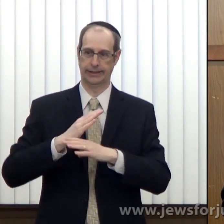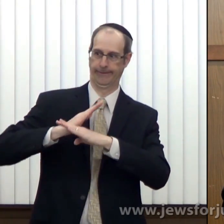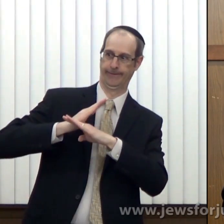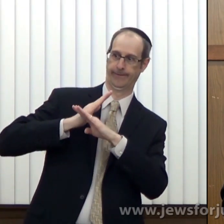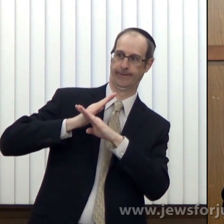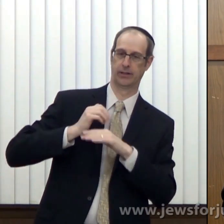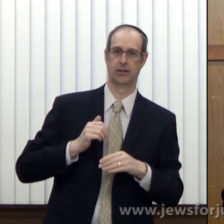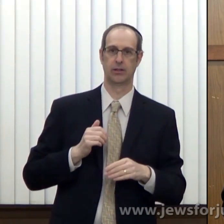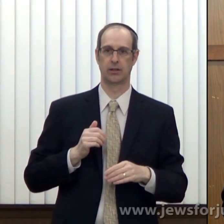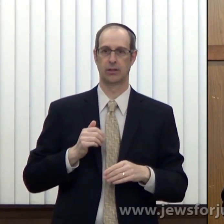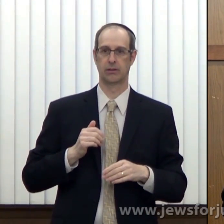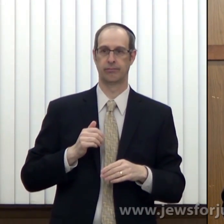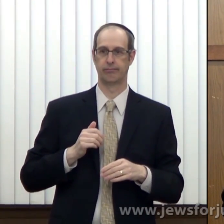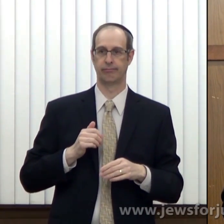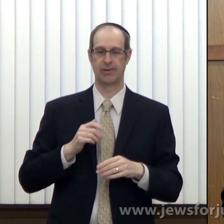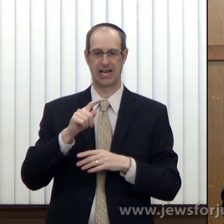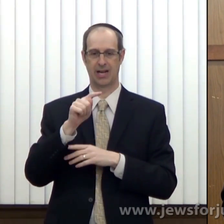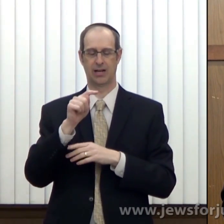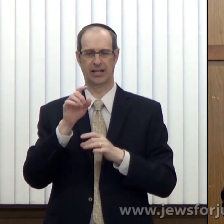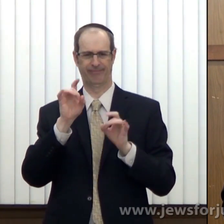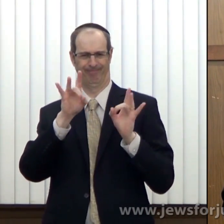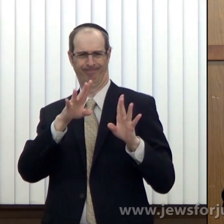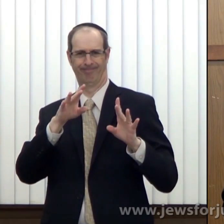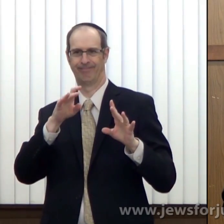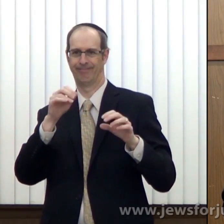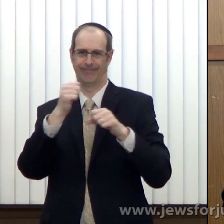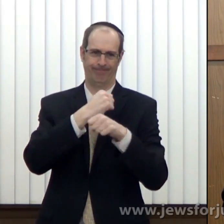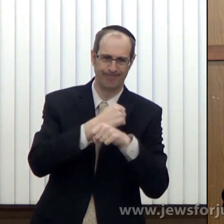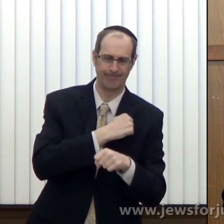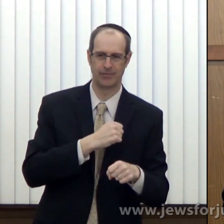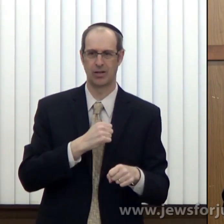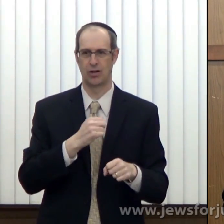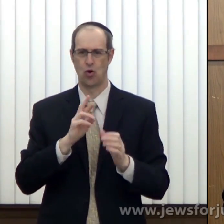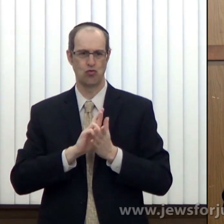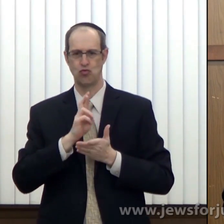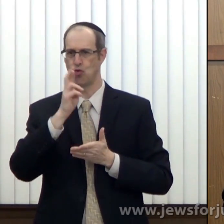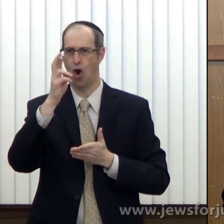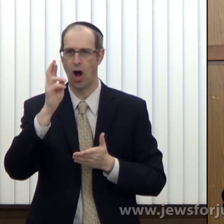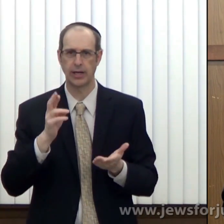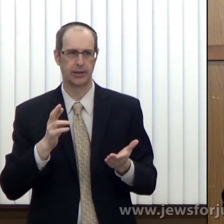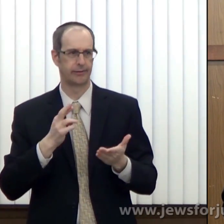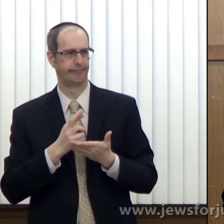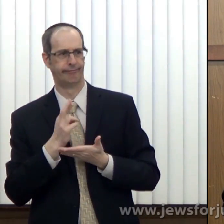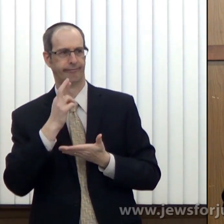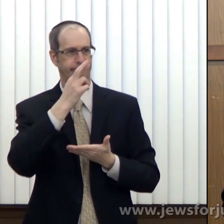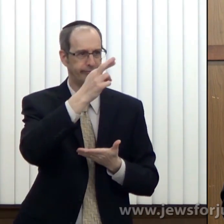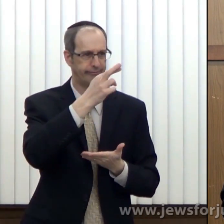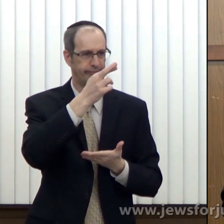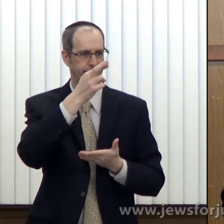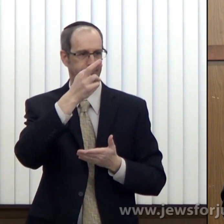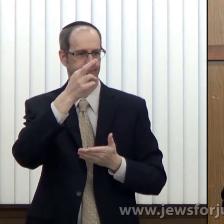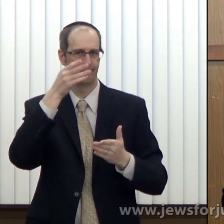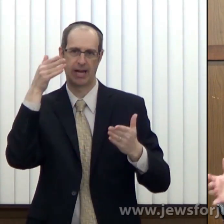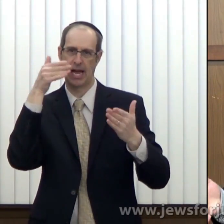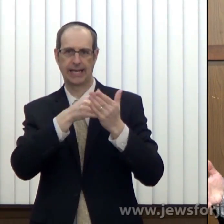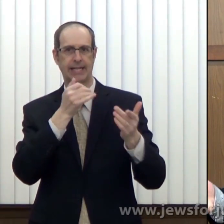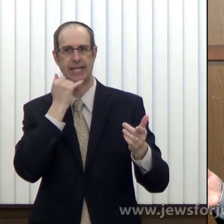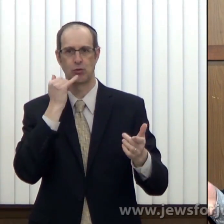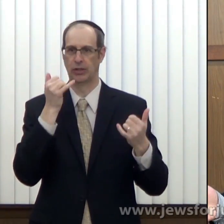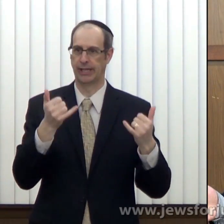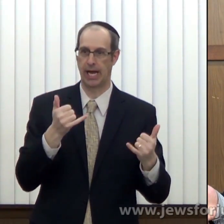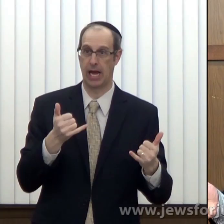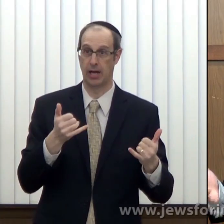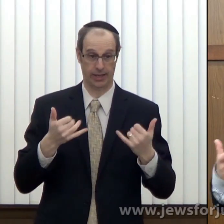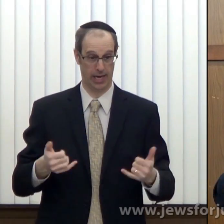are terrorist attacks, there are rockets and missiles being fired at Israel. Today, as we sit here